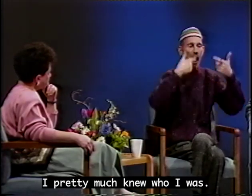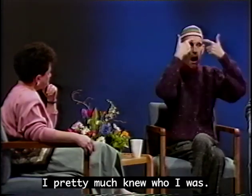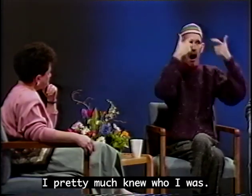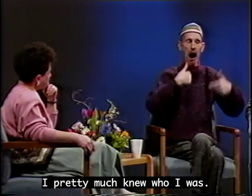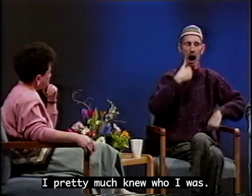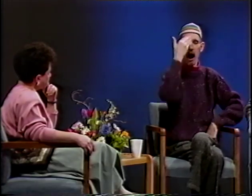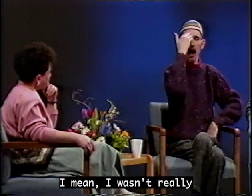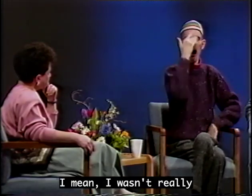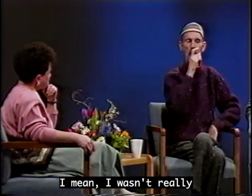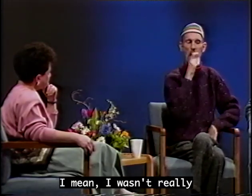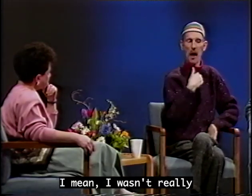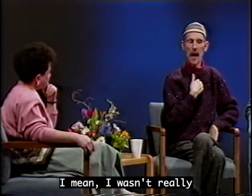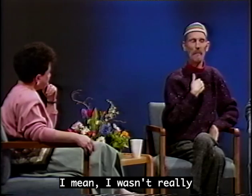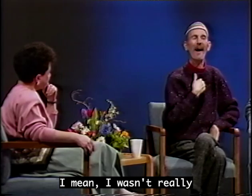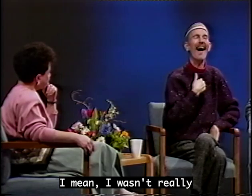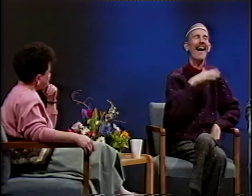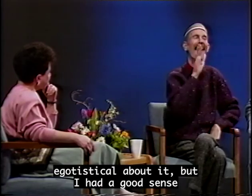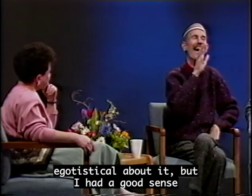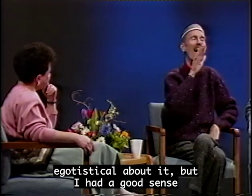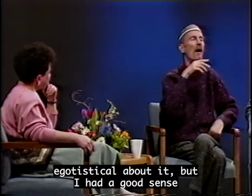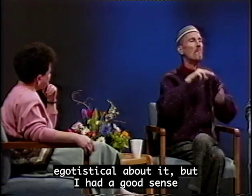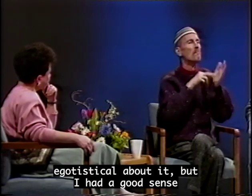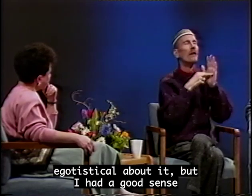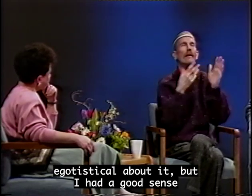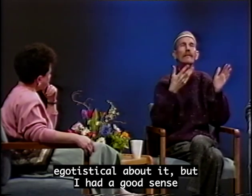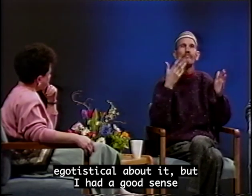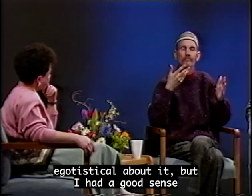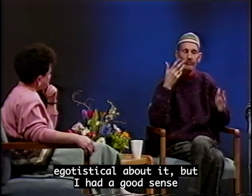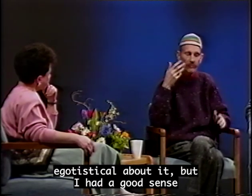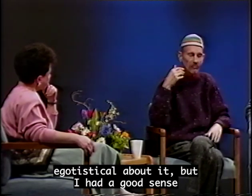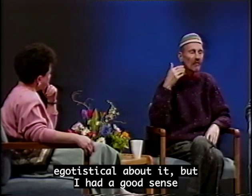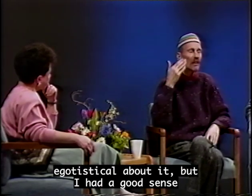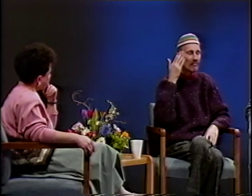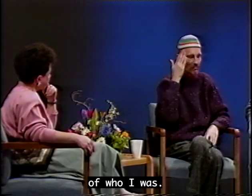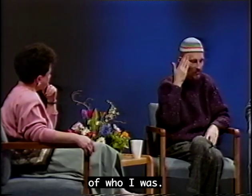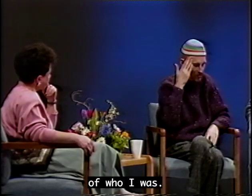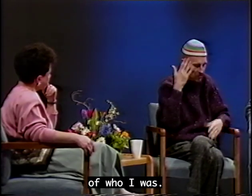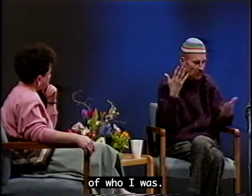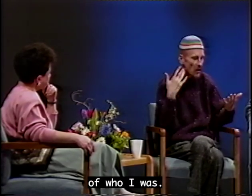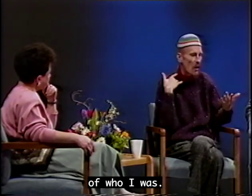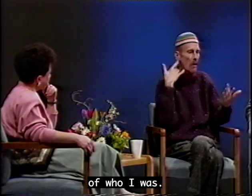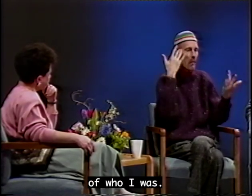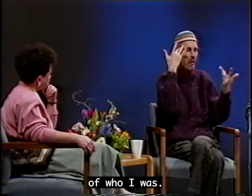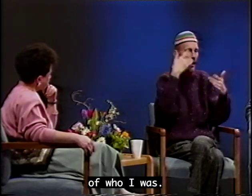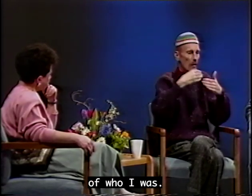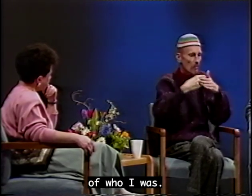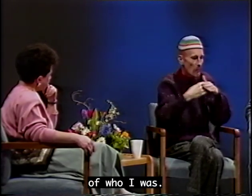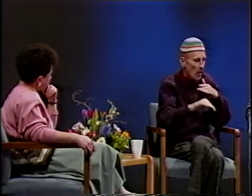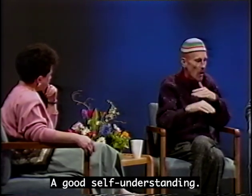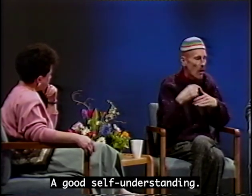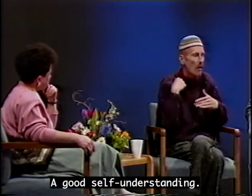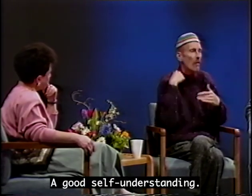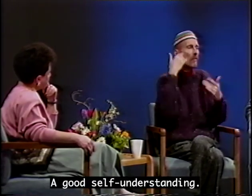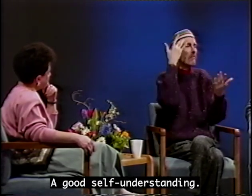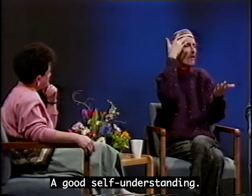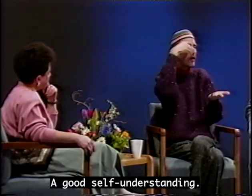knew who I was. I mean, I wasn't really egotistical about it, but I had a good sense of who I was, a good